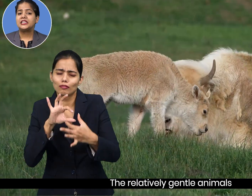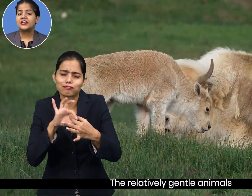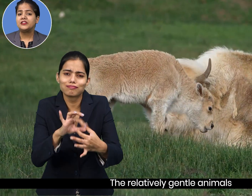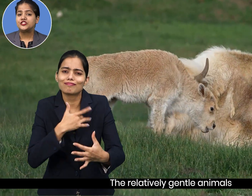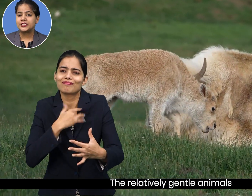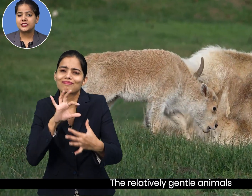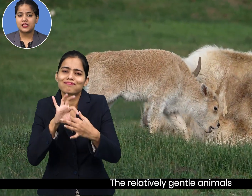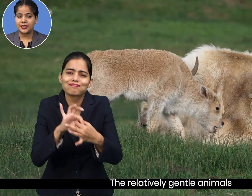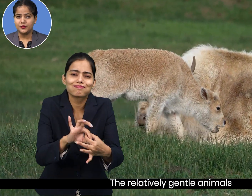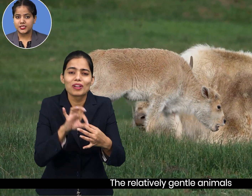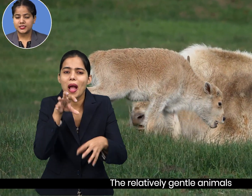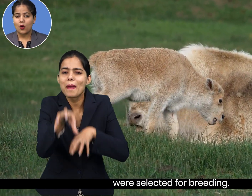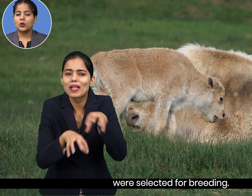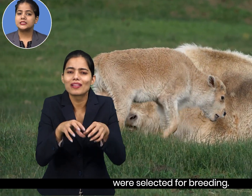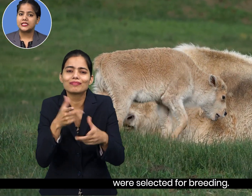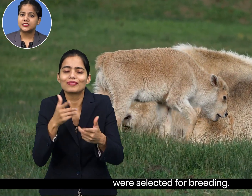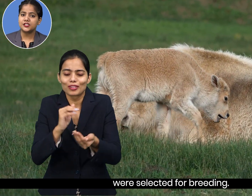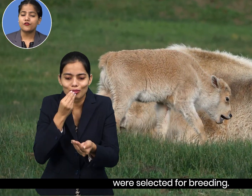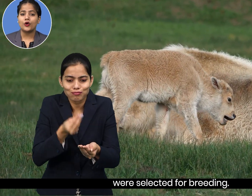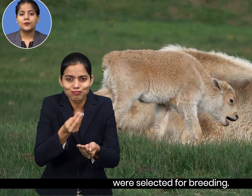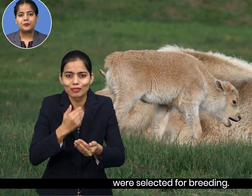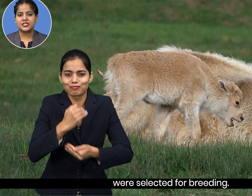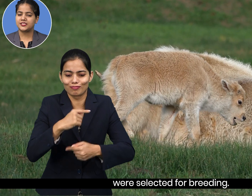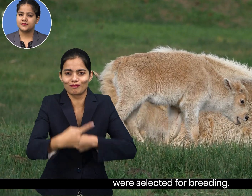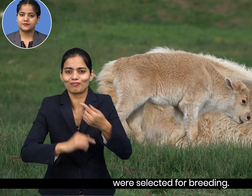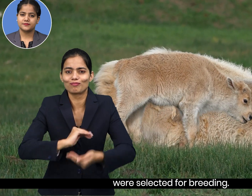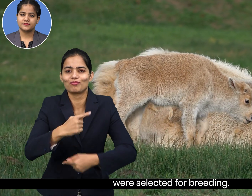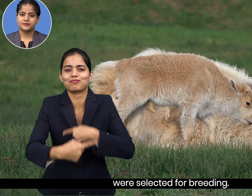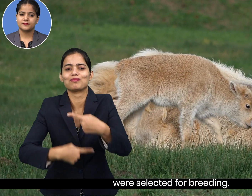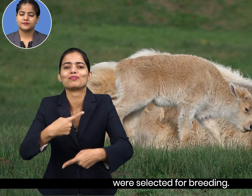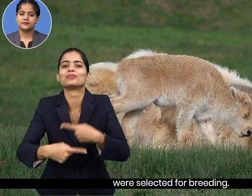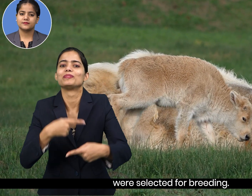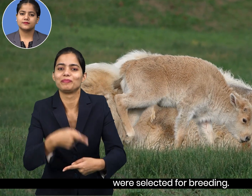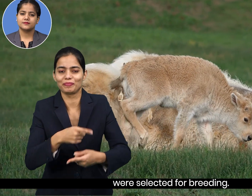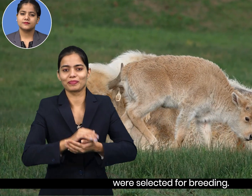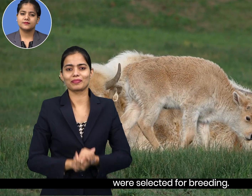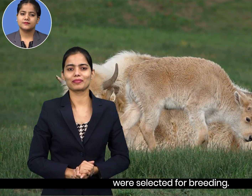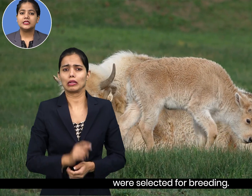The relatively gentle animals were selected for breeding.